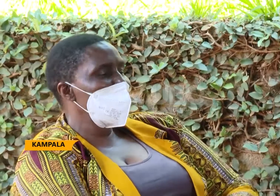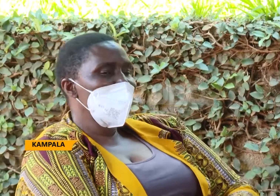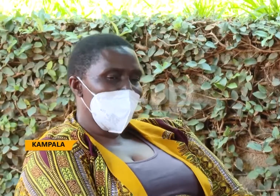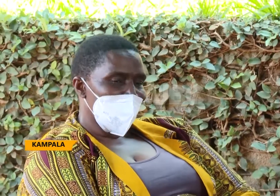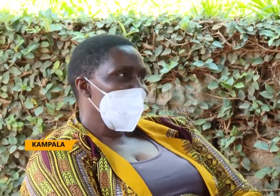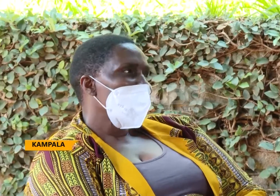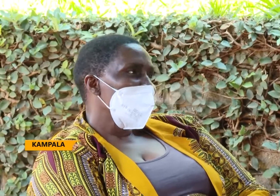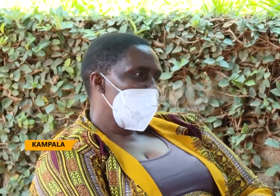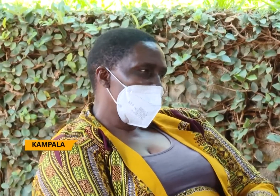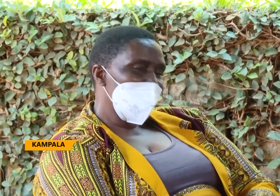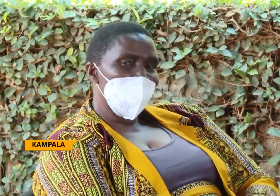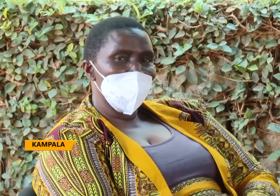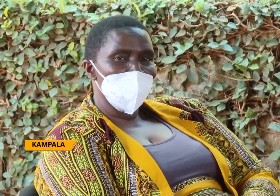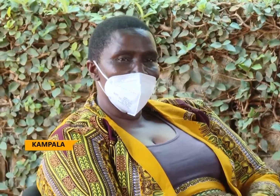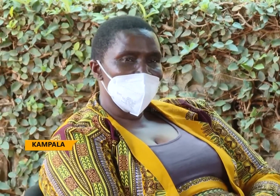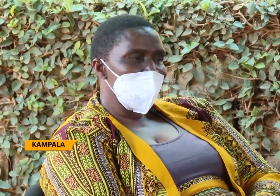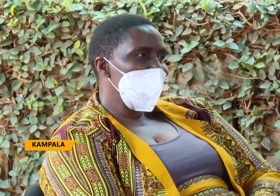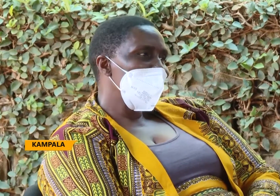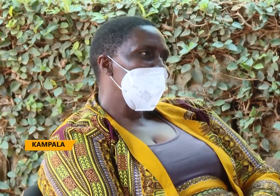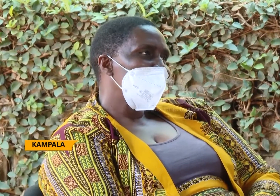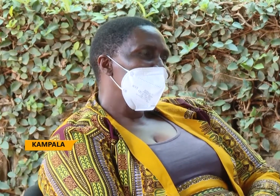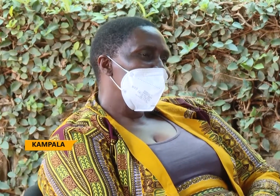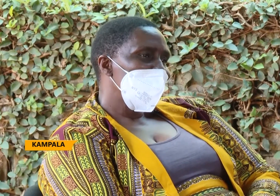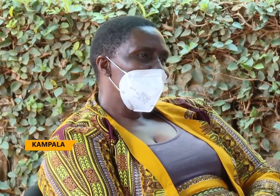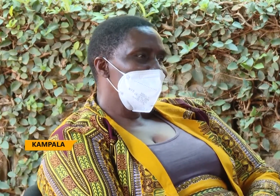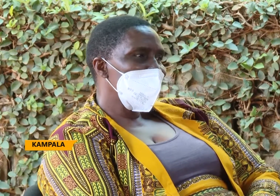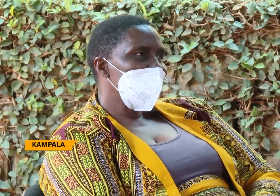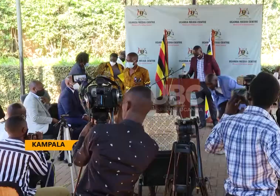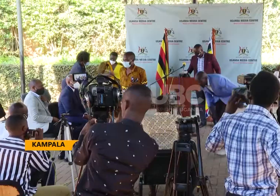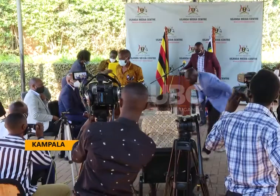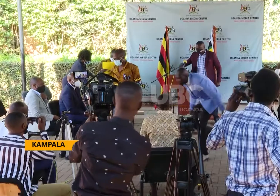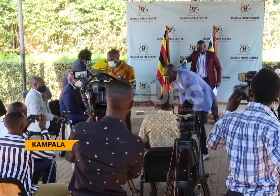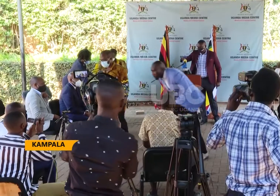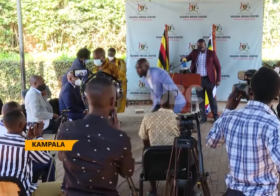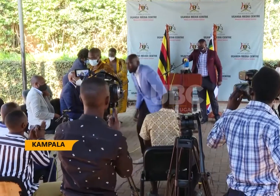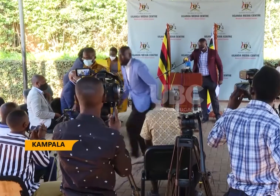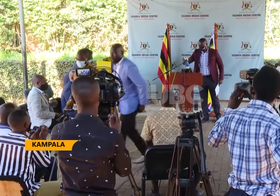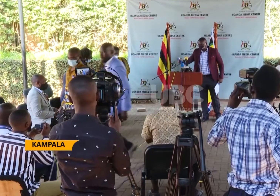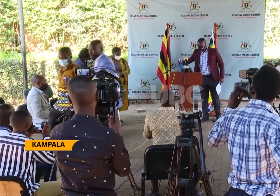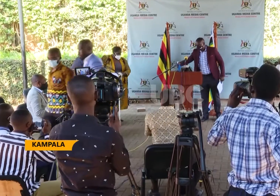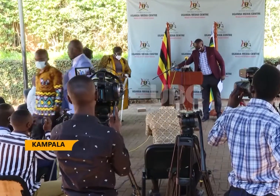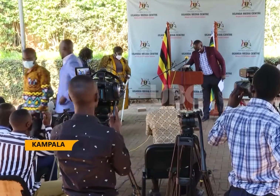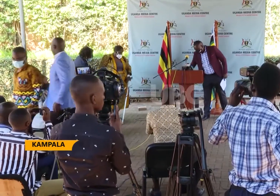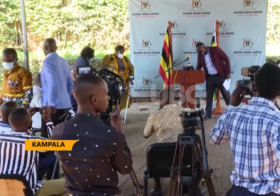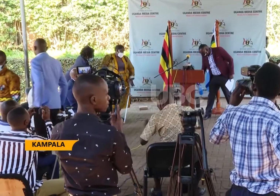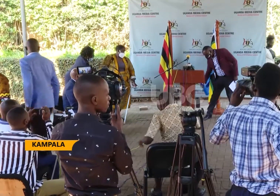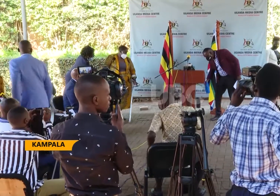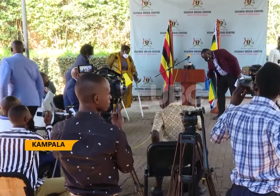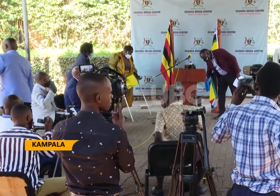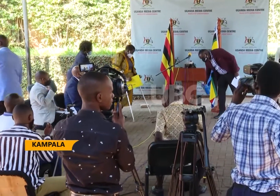Disabilities, Helen Asamo says, to build more learning institutions that are government-aided to absorb